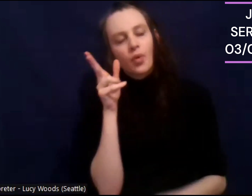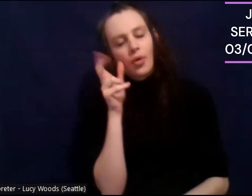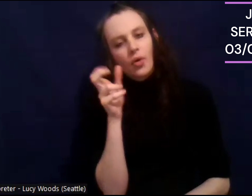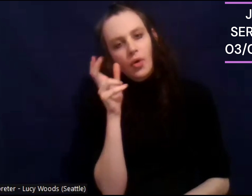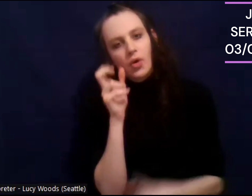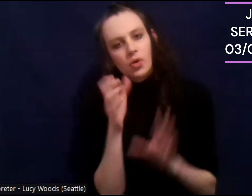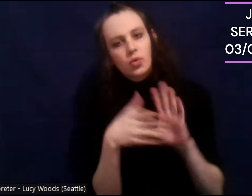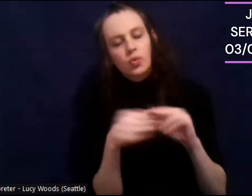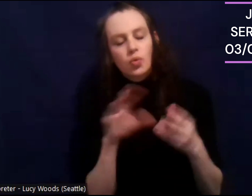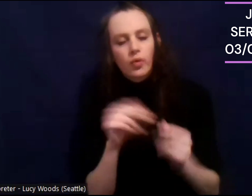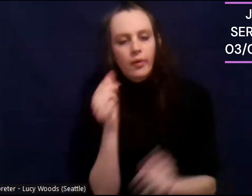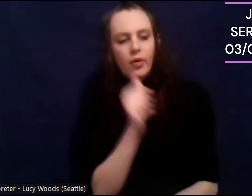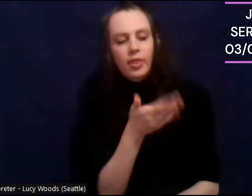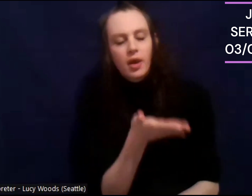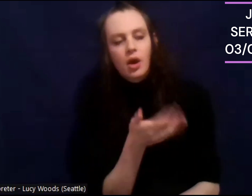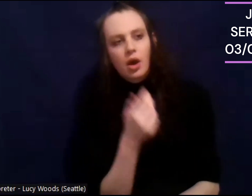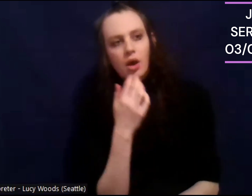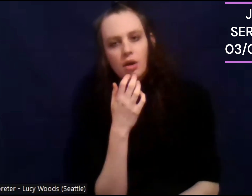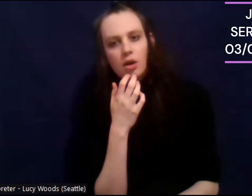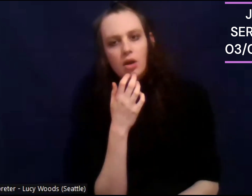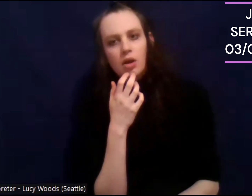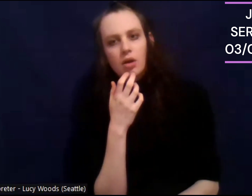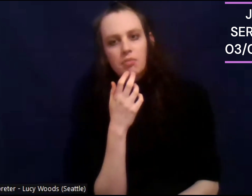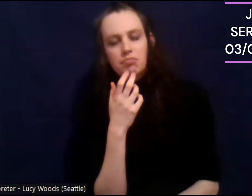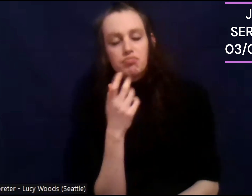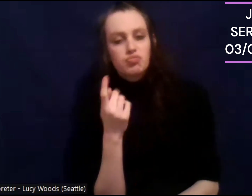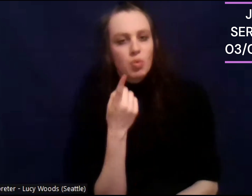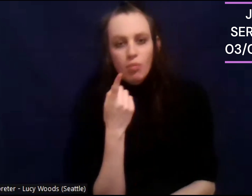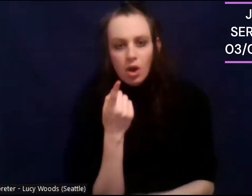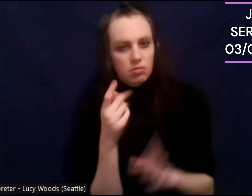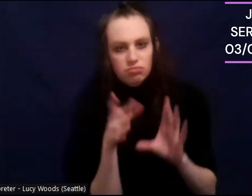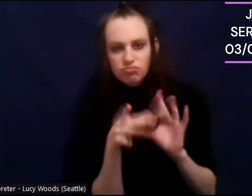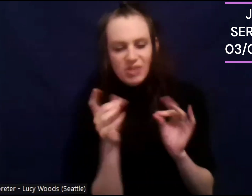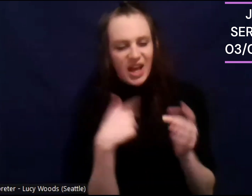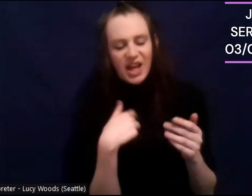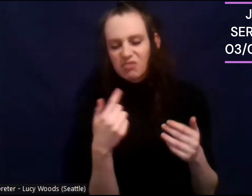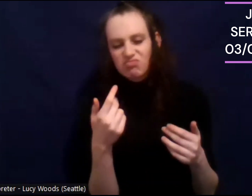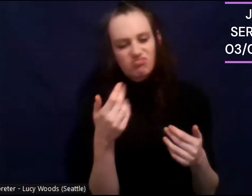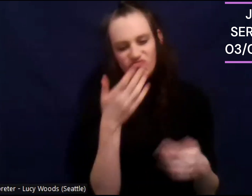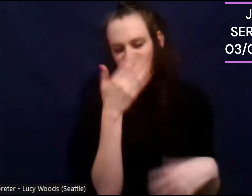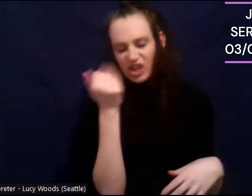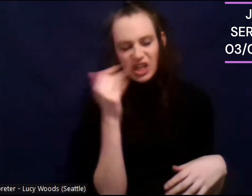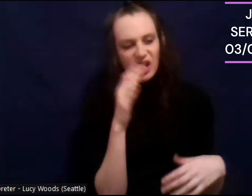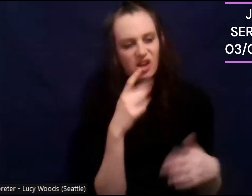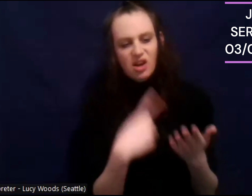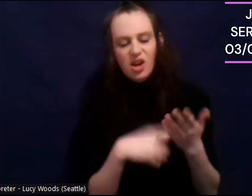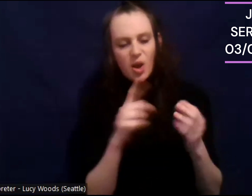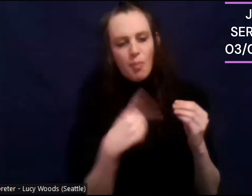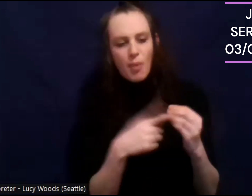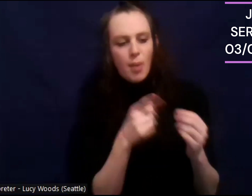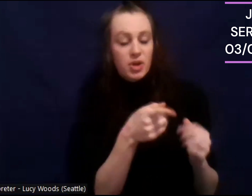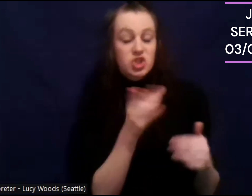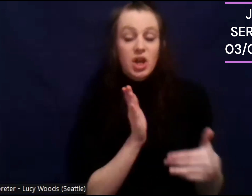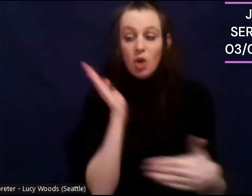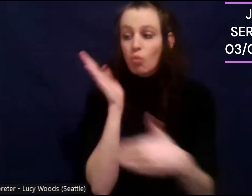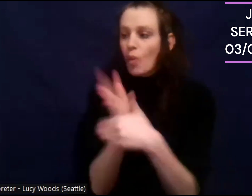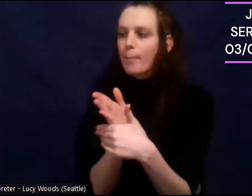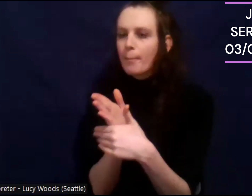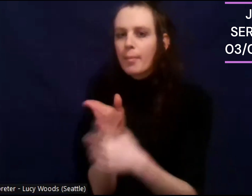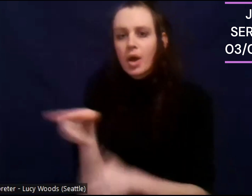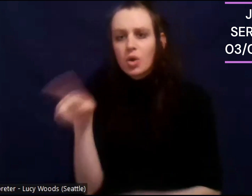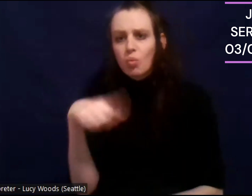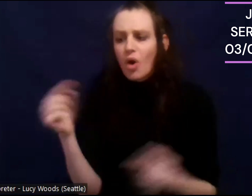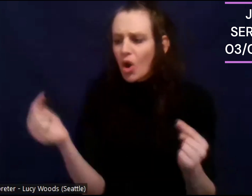and somebody shared. I don't remember what she was talking about or what was shared, but she interrupted the person and she said, "You guys are hurting